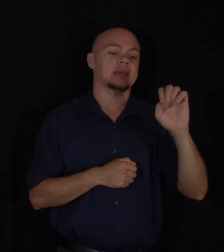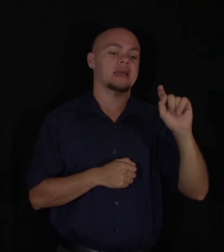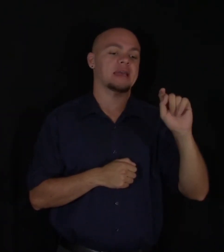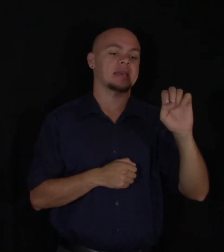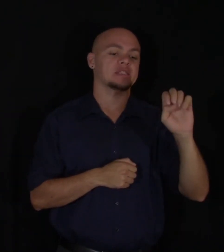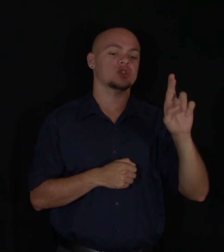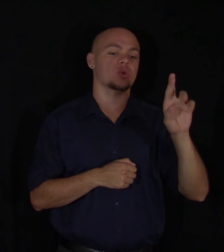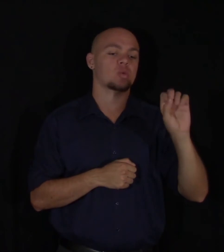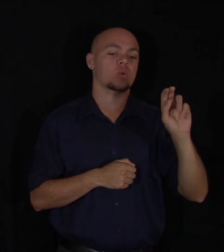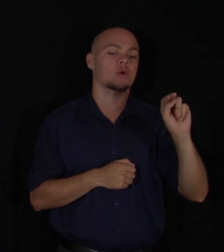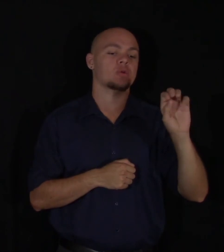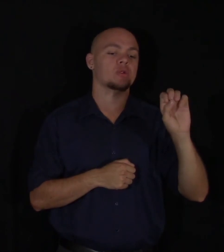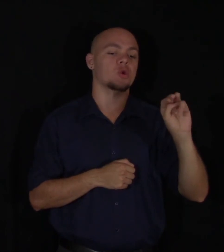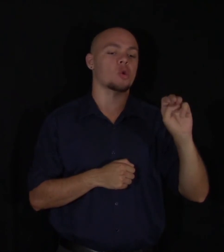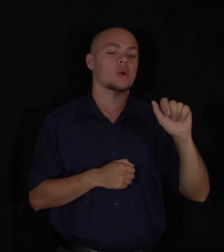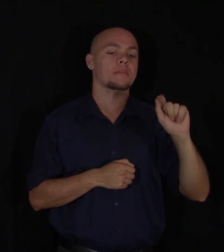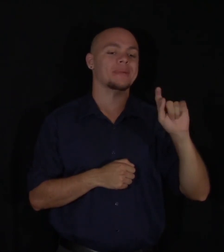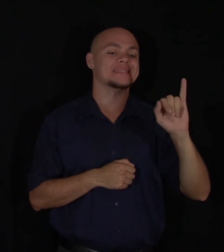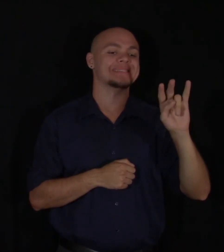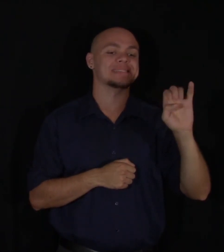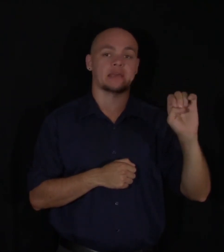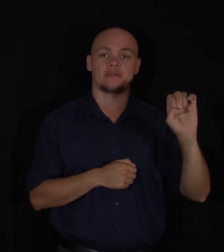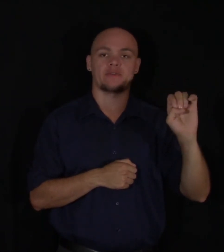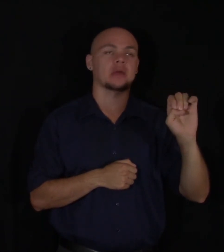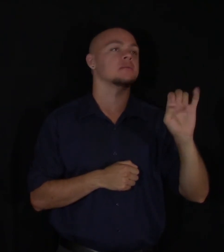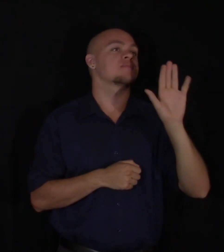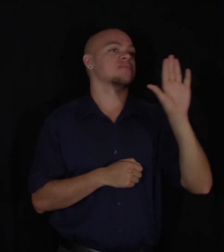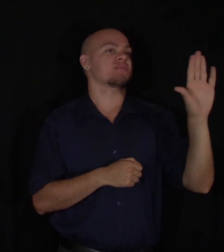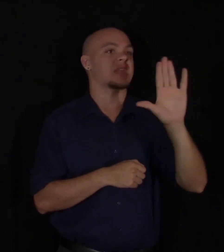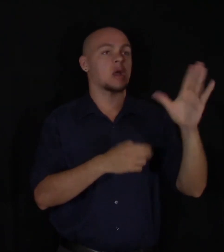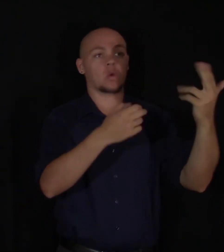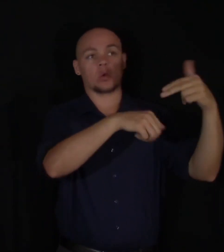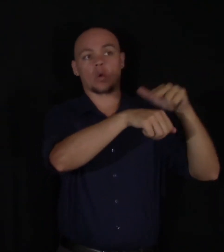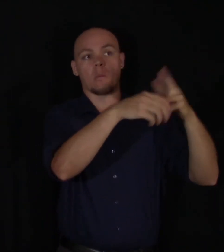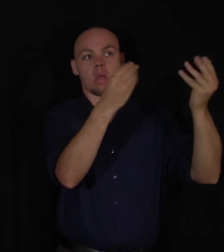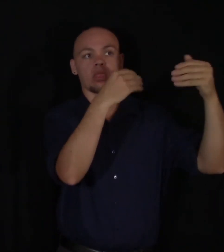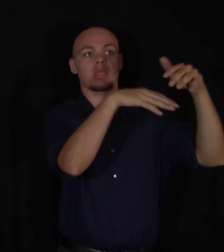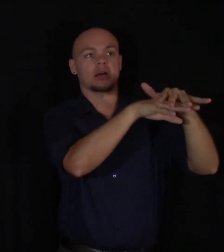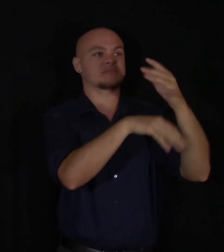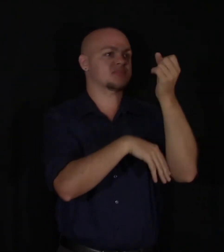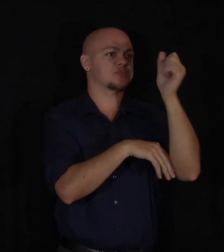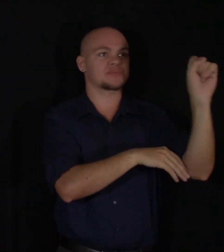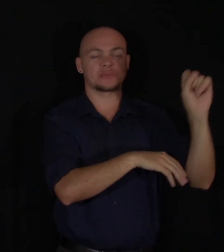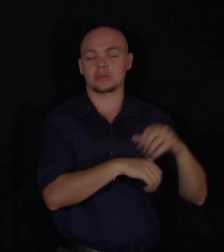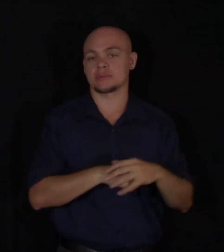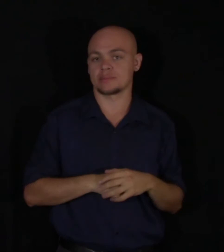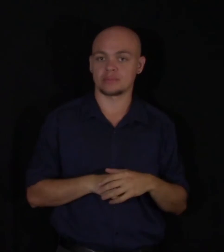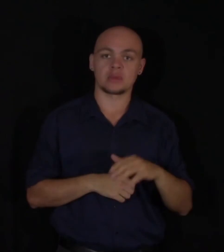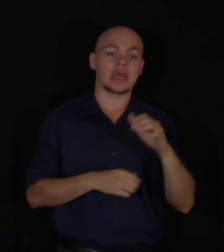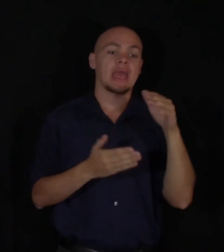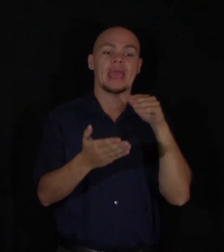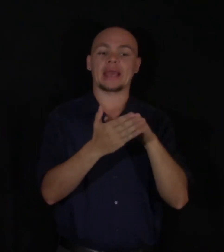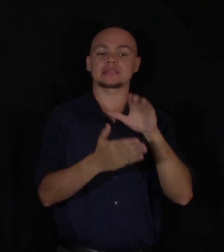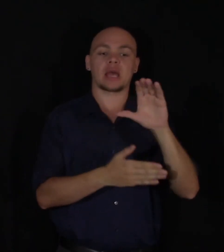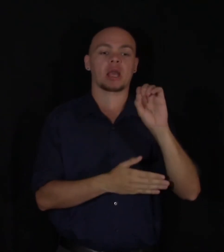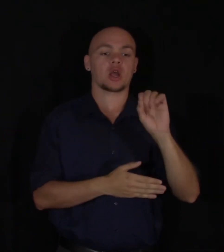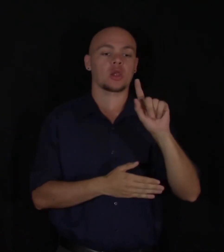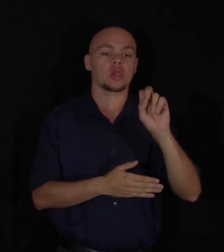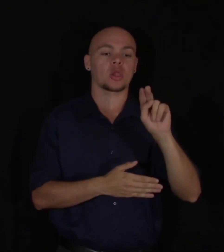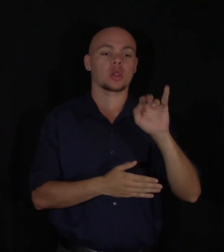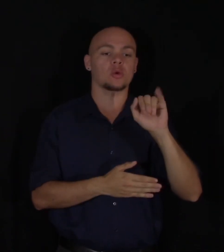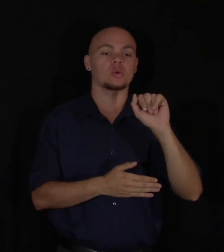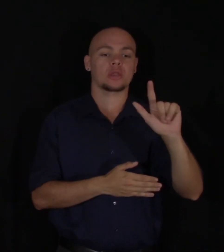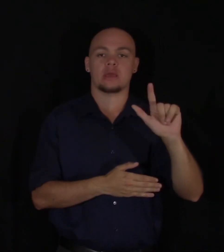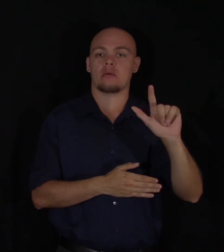notions instilled in us from birth. It is doing what is socially independent. It is anti-colonial medicine, and it is a healing